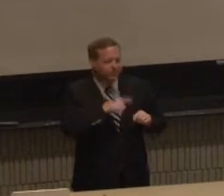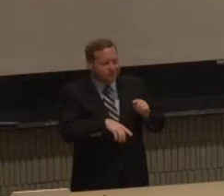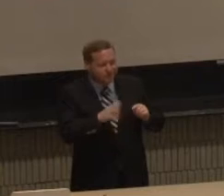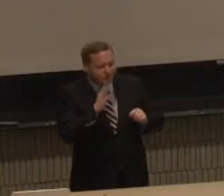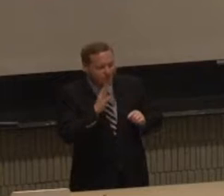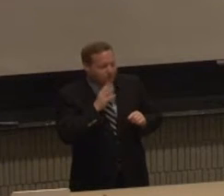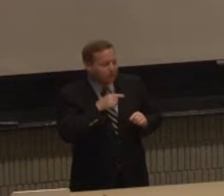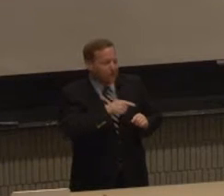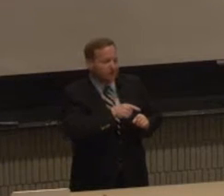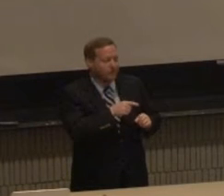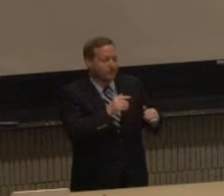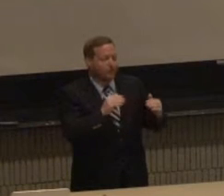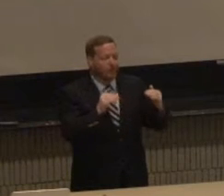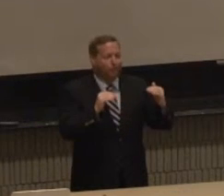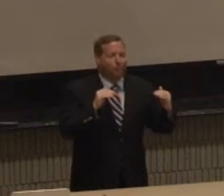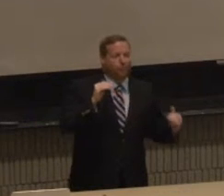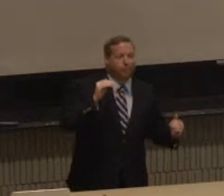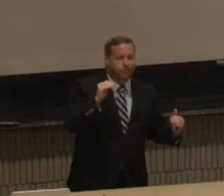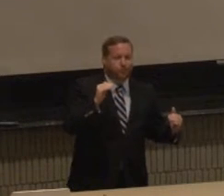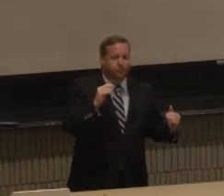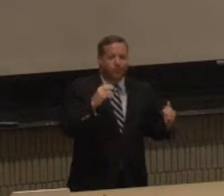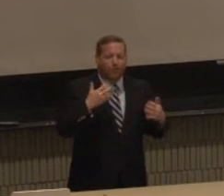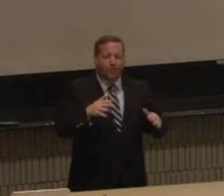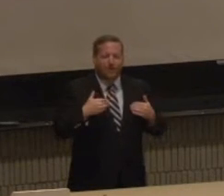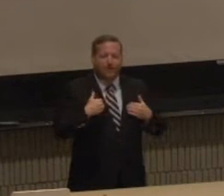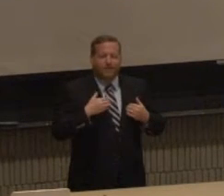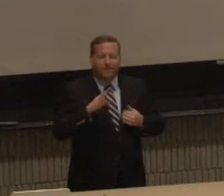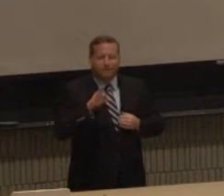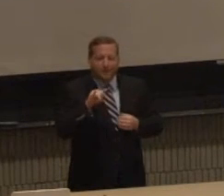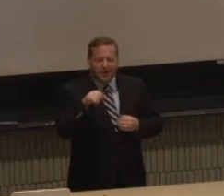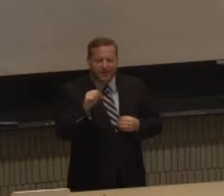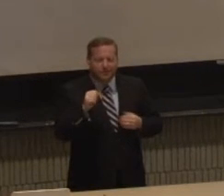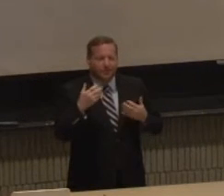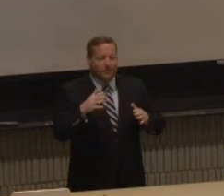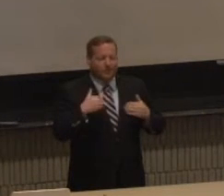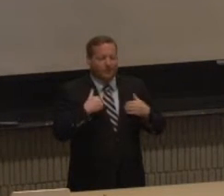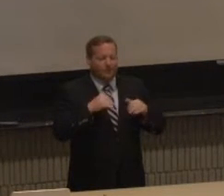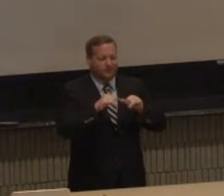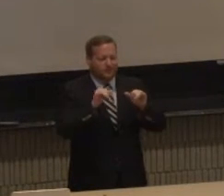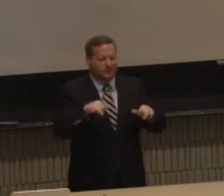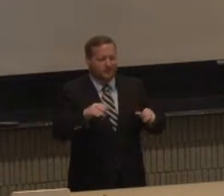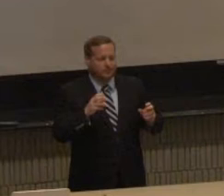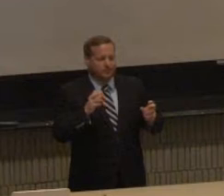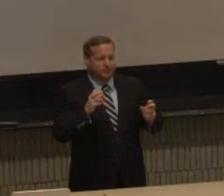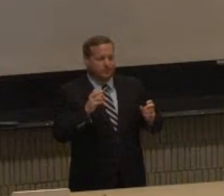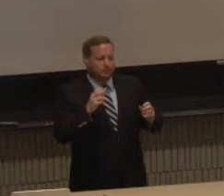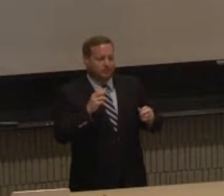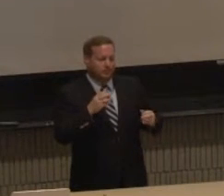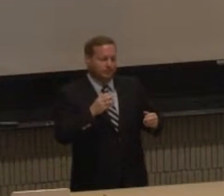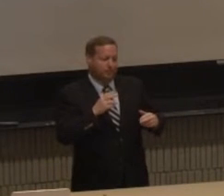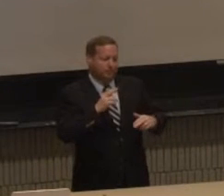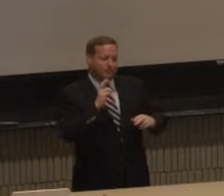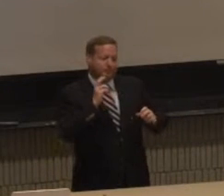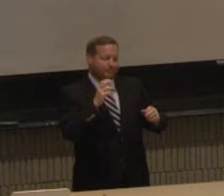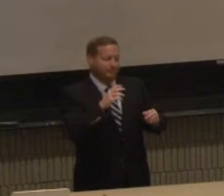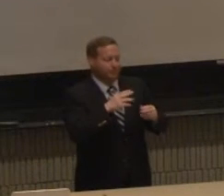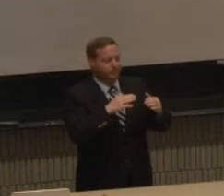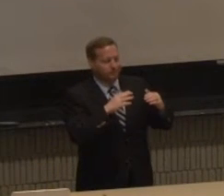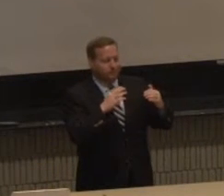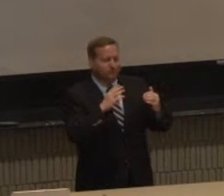case. The assumption that basically deaf people are less than because they quote unquote can't hear.